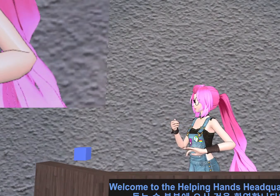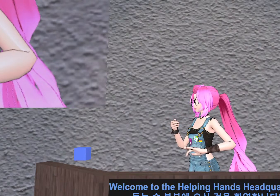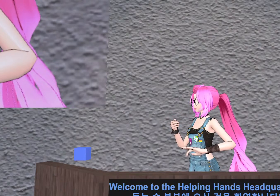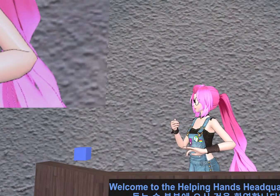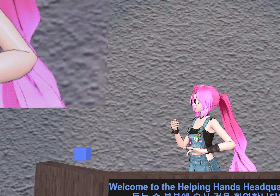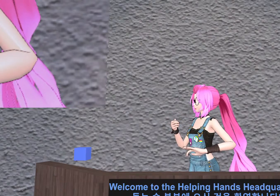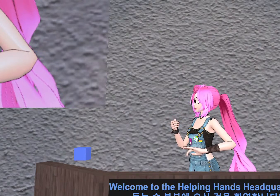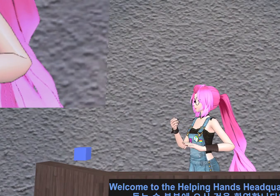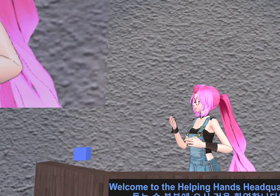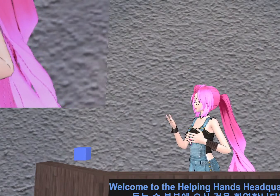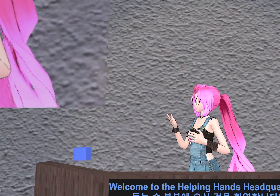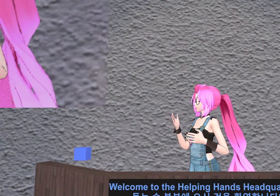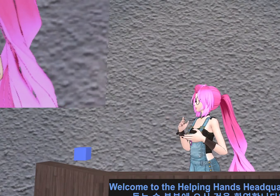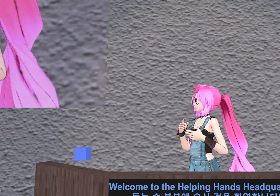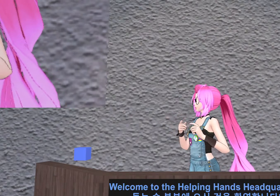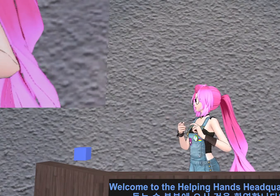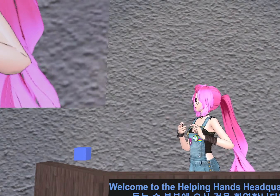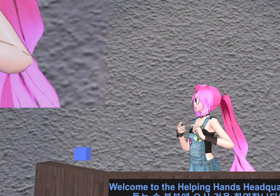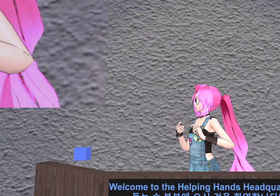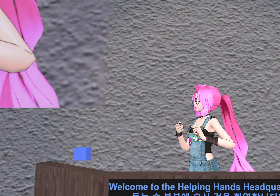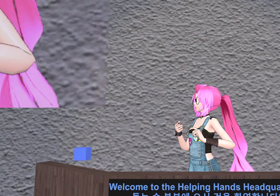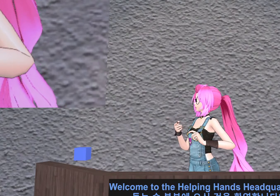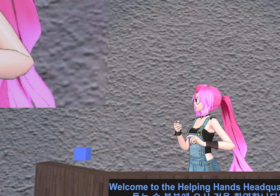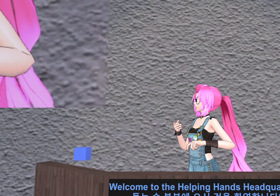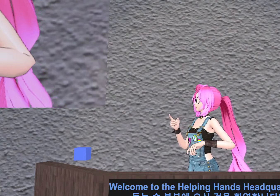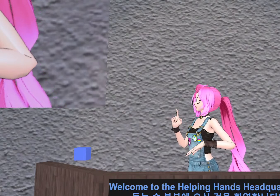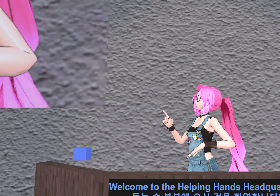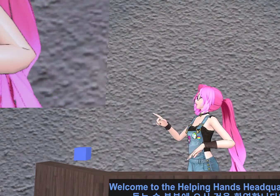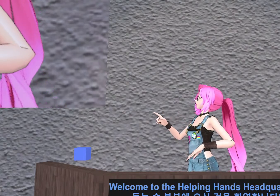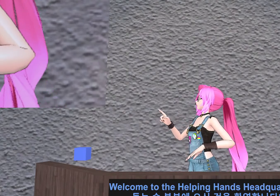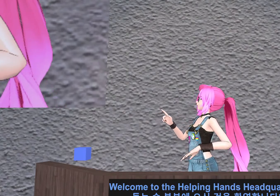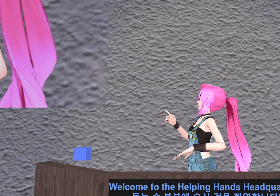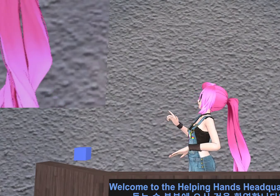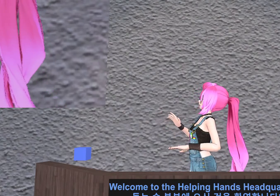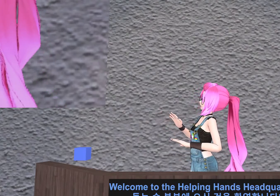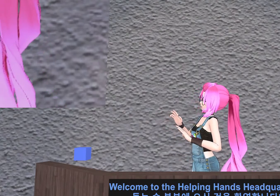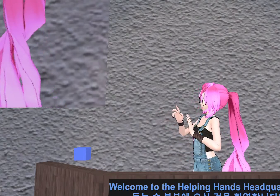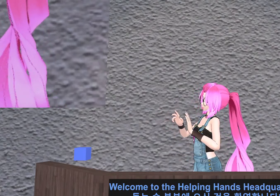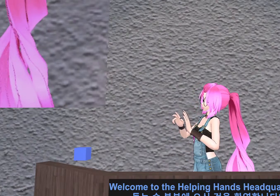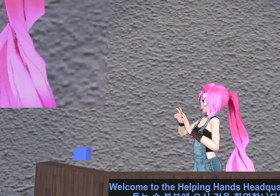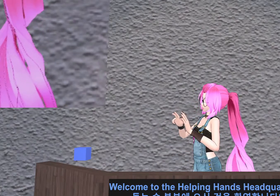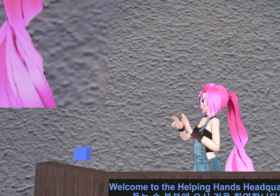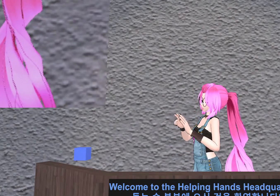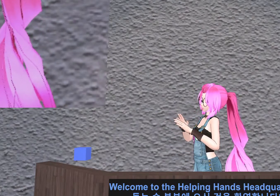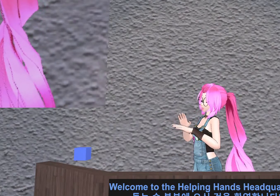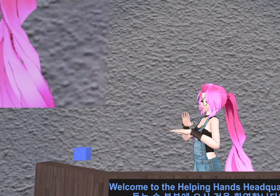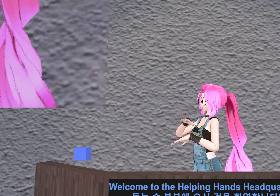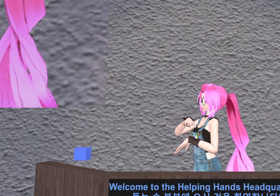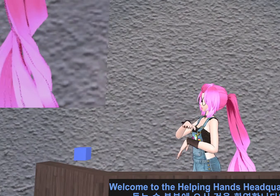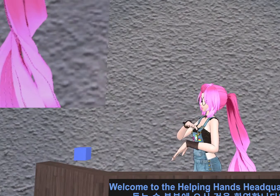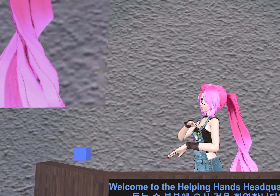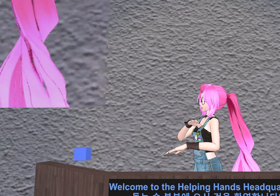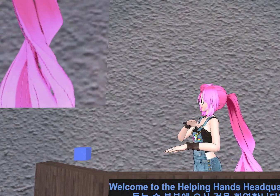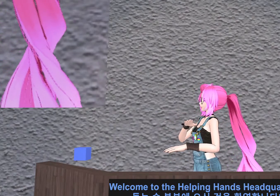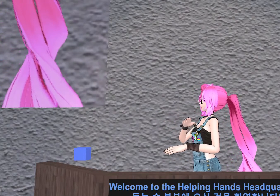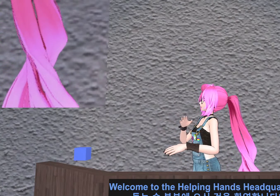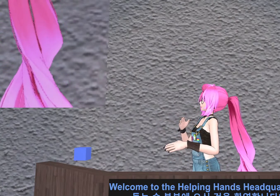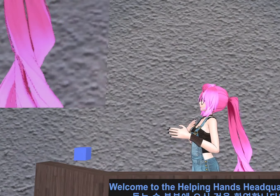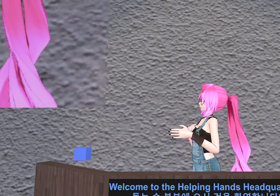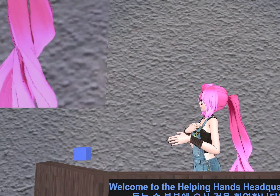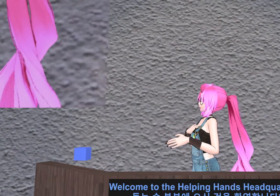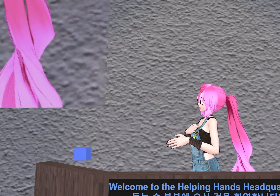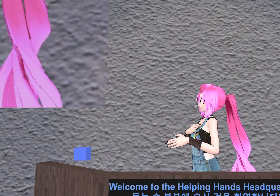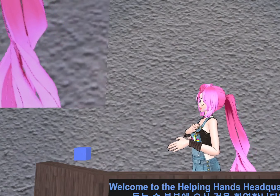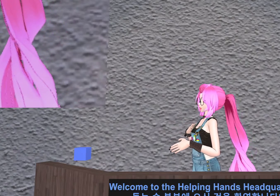yeah, just I guess what finger spelling is in VR versus real life. Oh, okay, so there's a really great video that covers that in